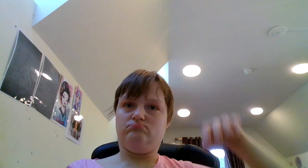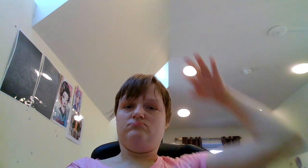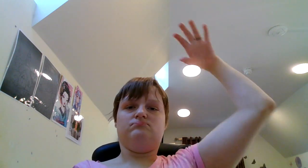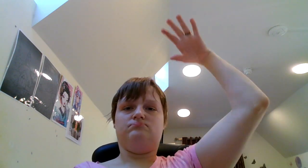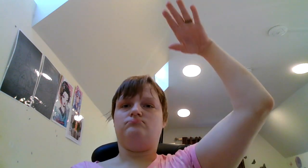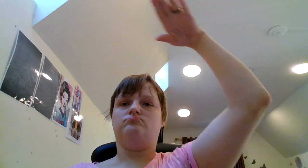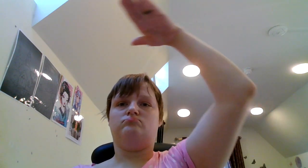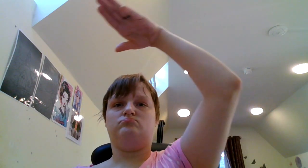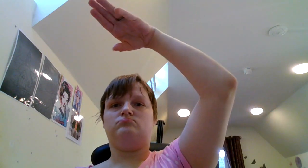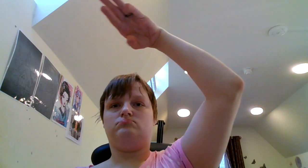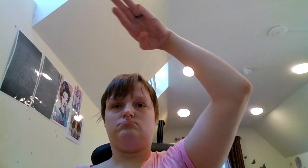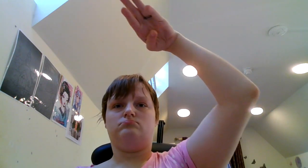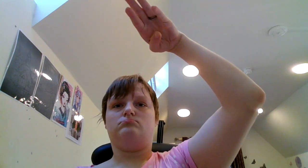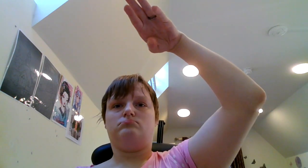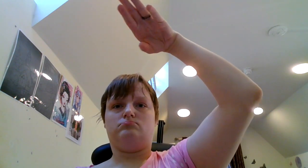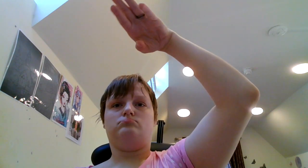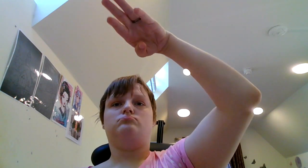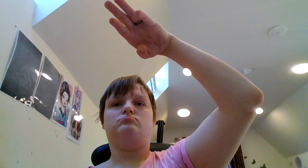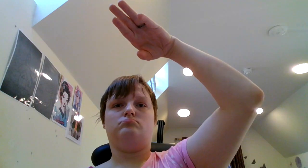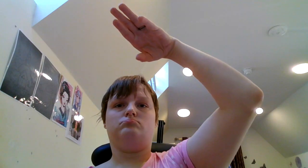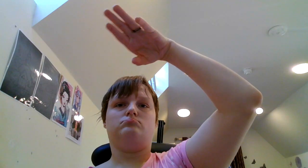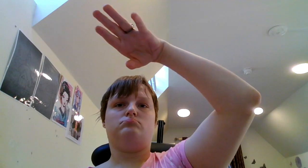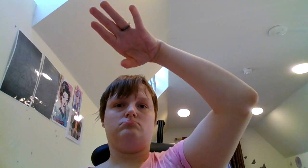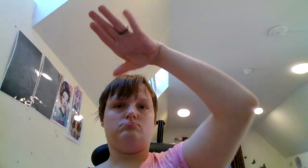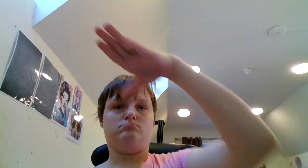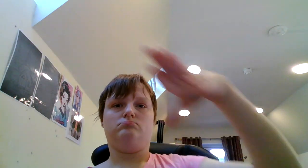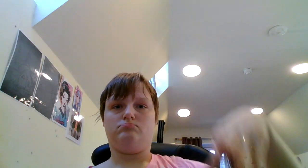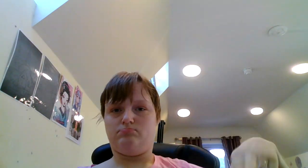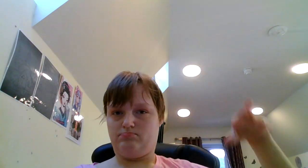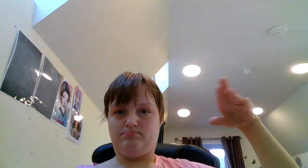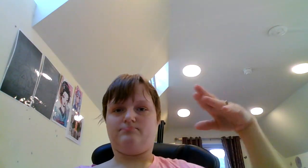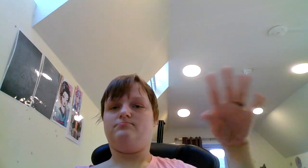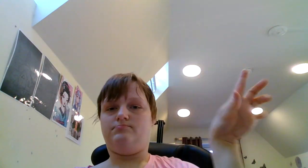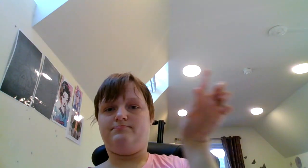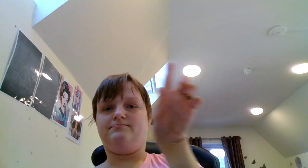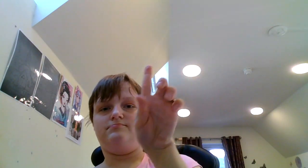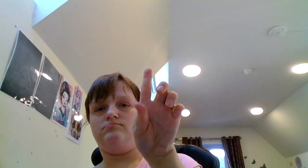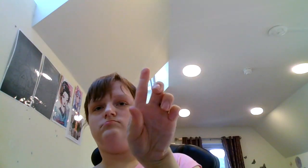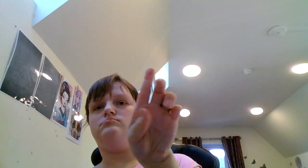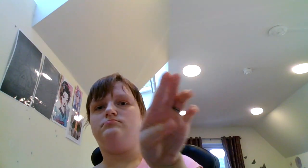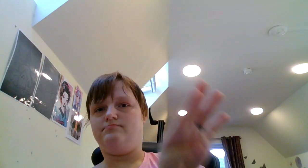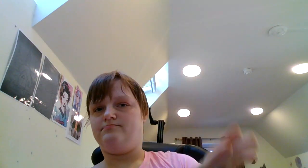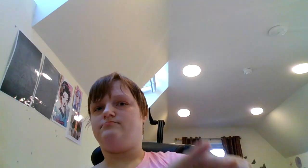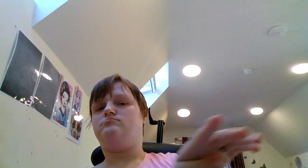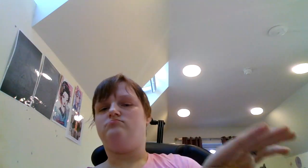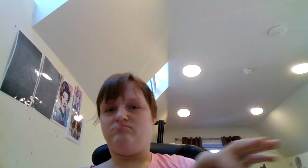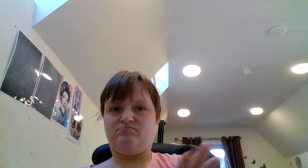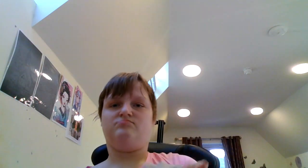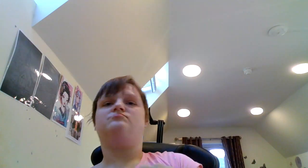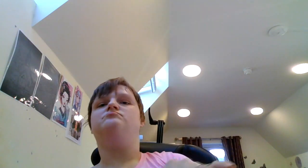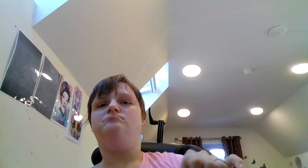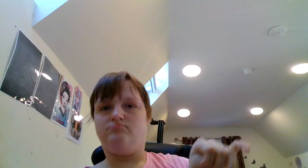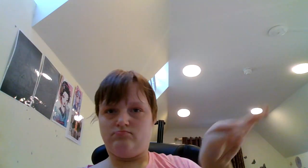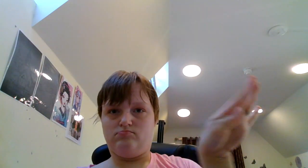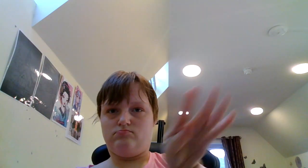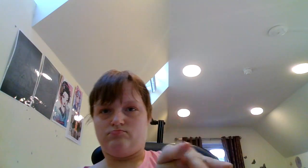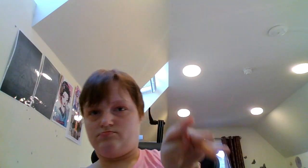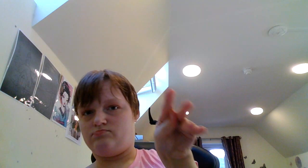levels. Insulin therapy is usually the first line of treatment for people with type 2